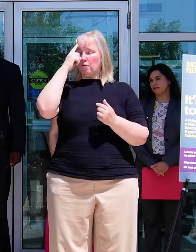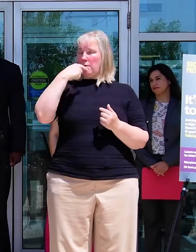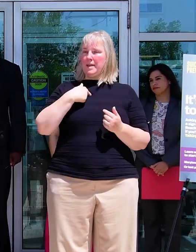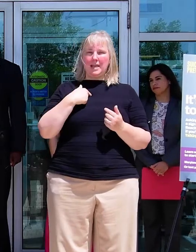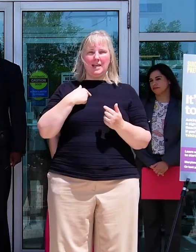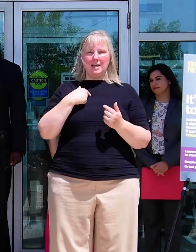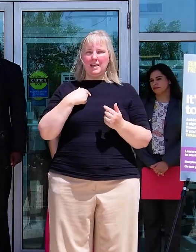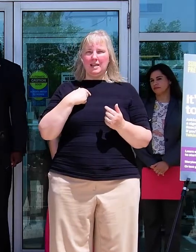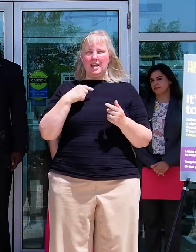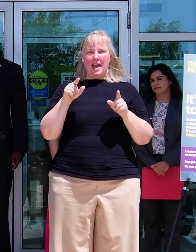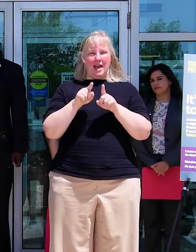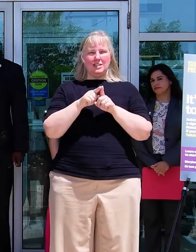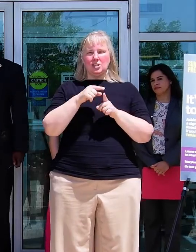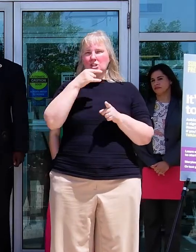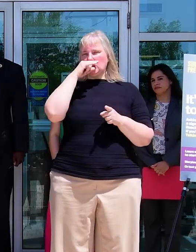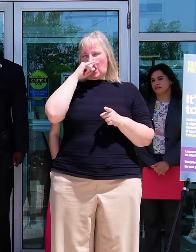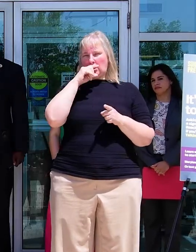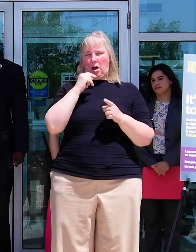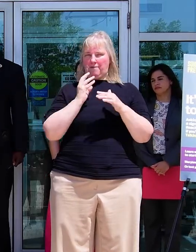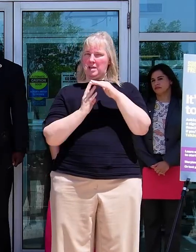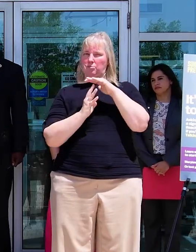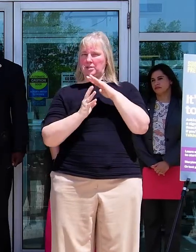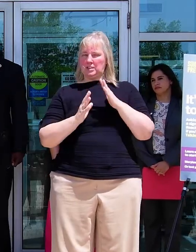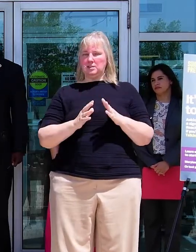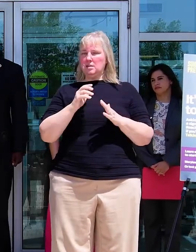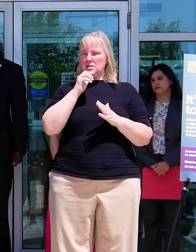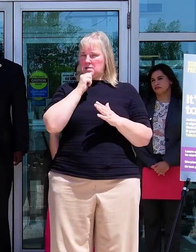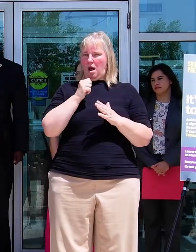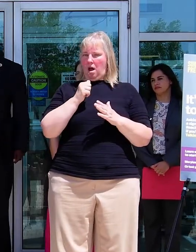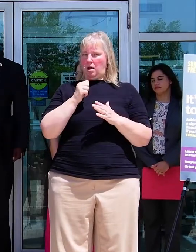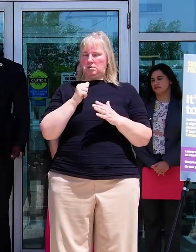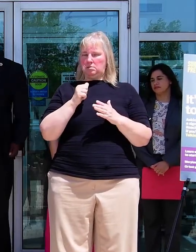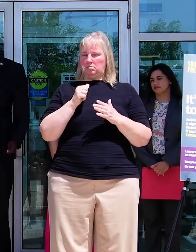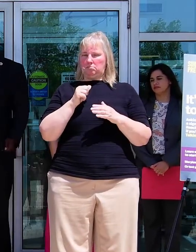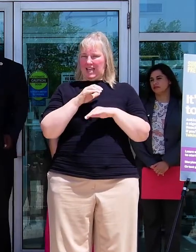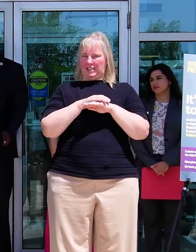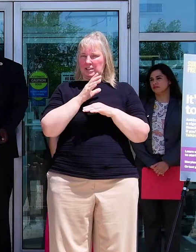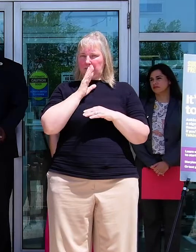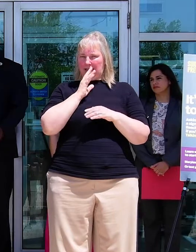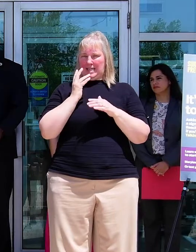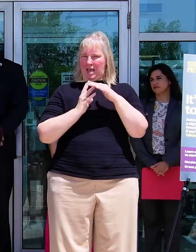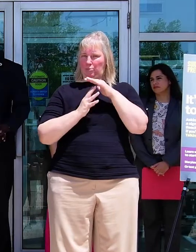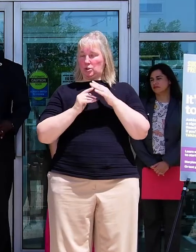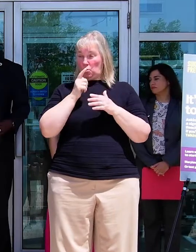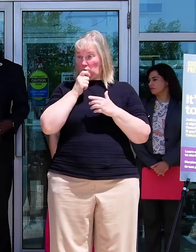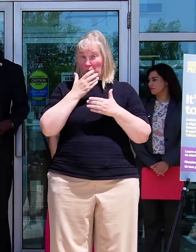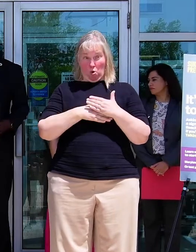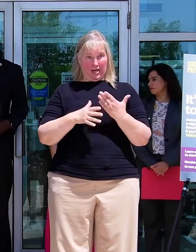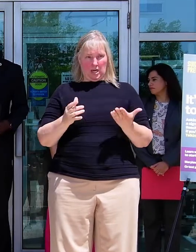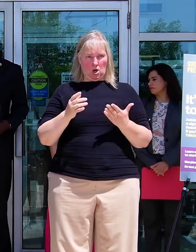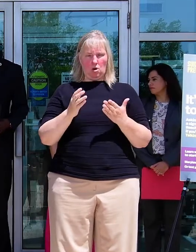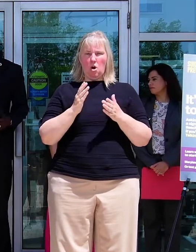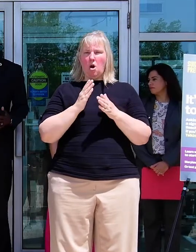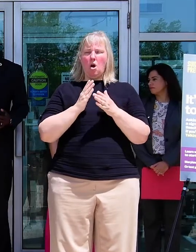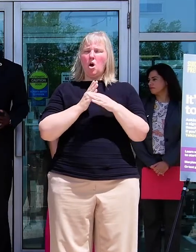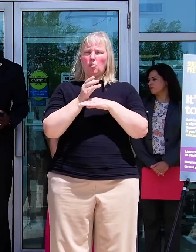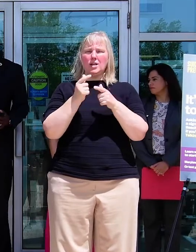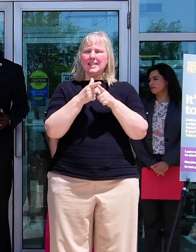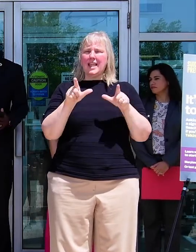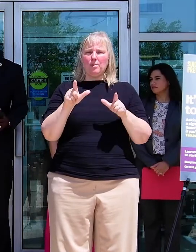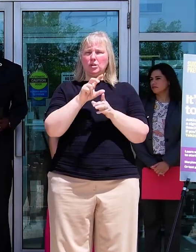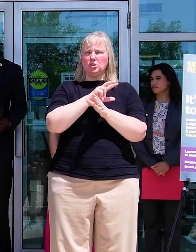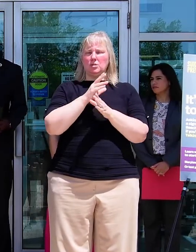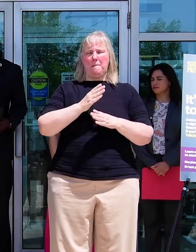the child of immigrants, non-native English-speaking immigrants who was born here, across language barriers. It's something